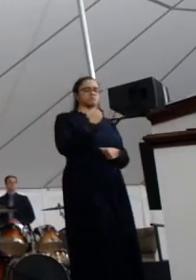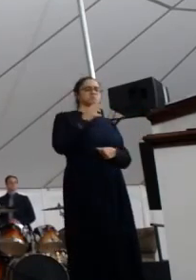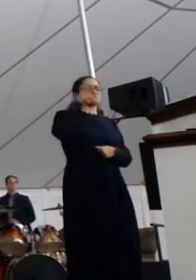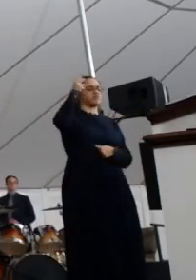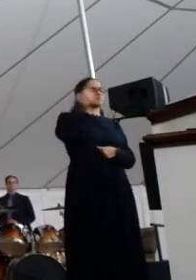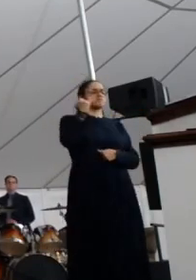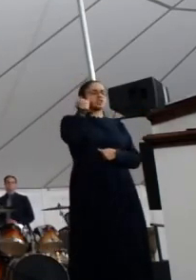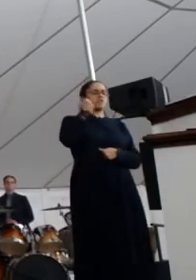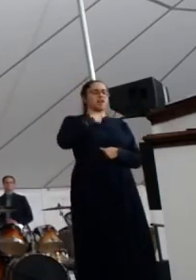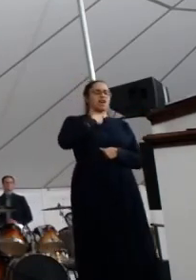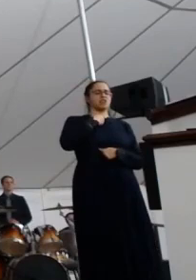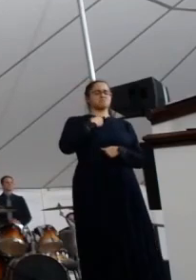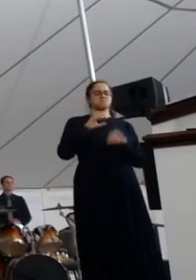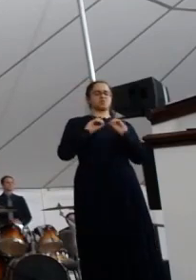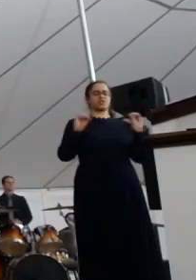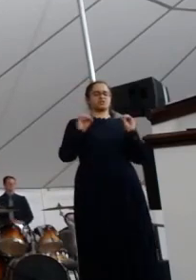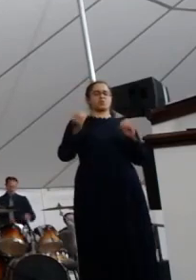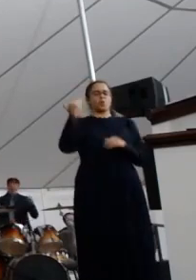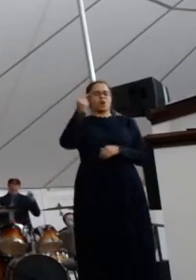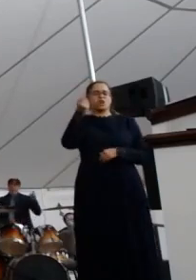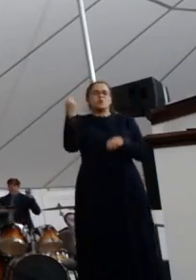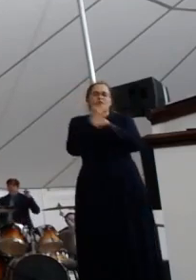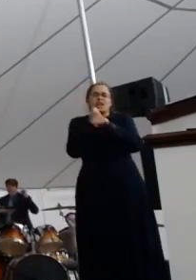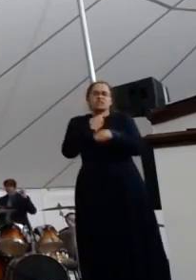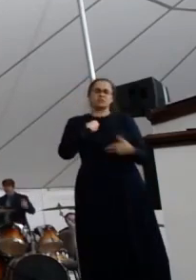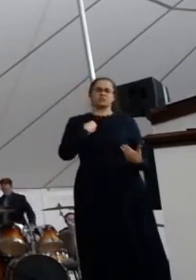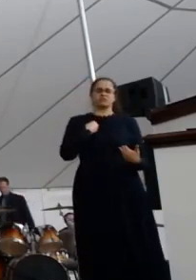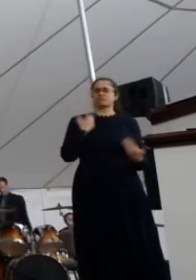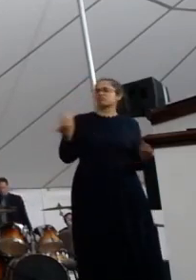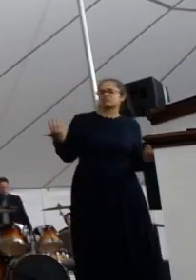then why is he sending all of hell against you?